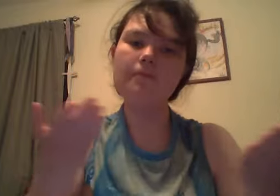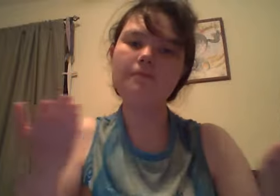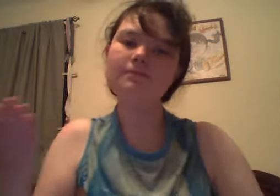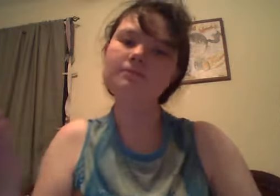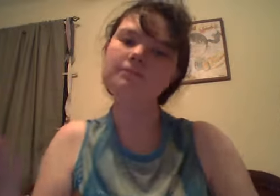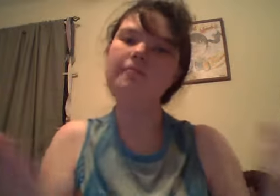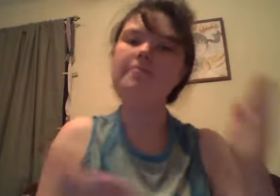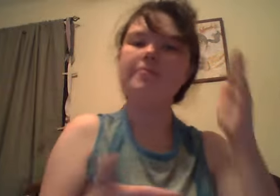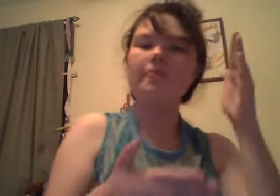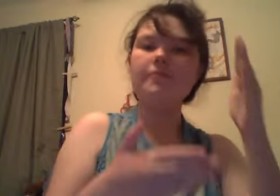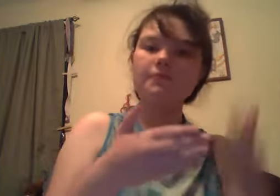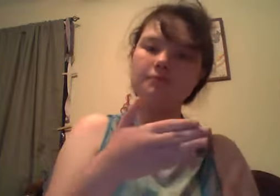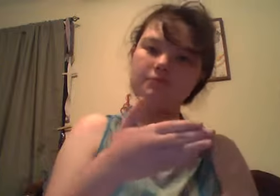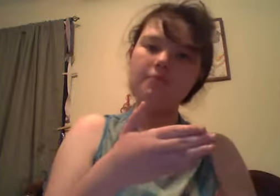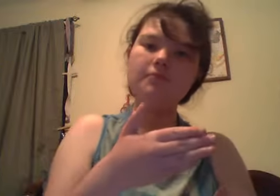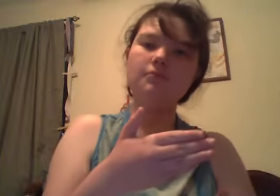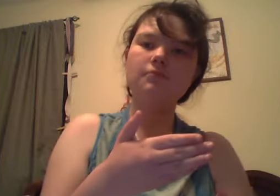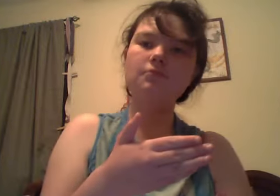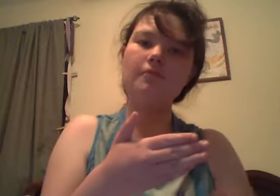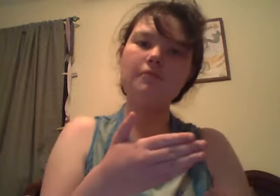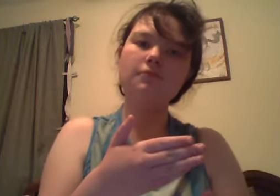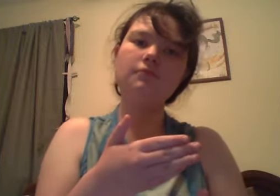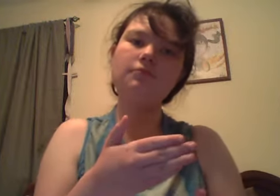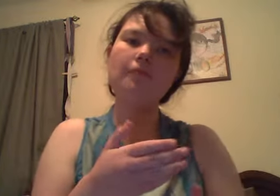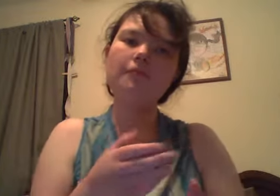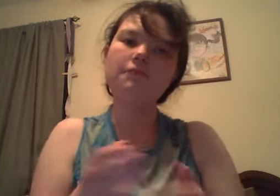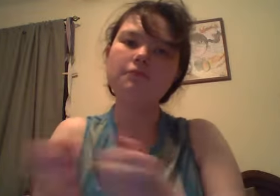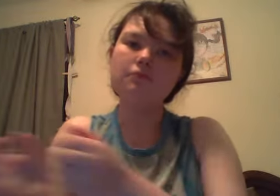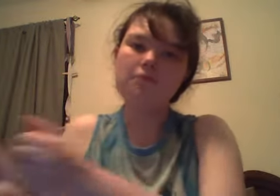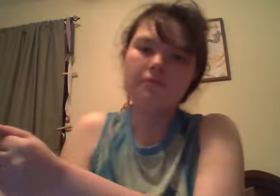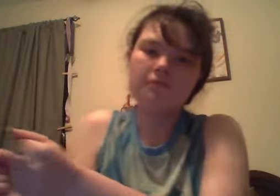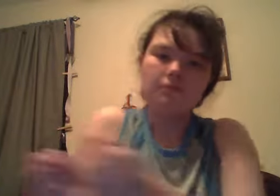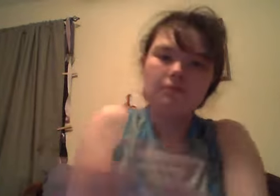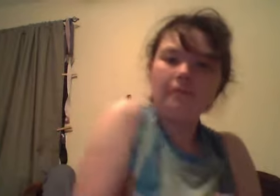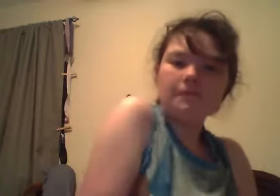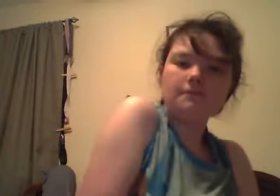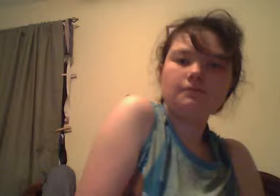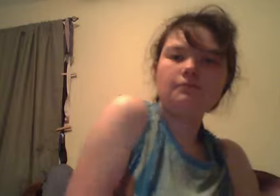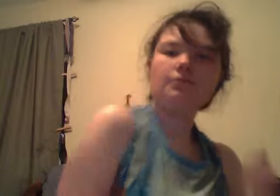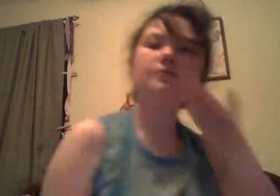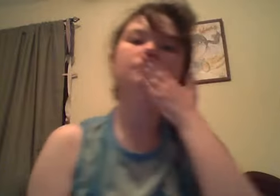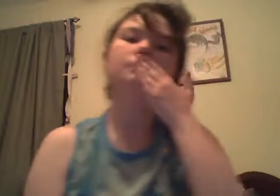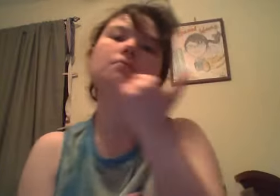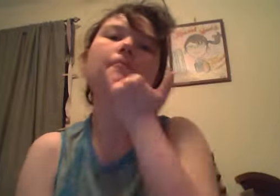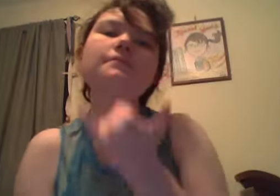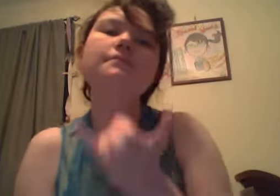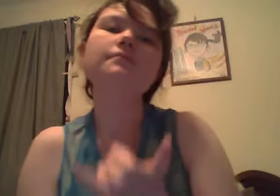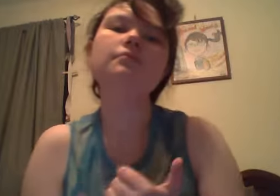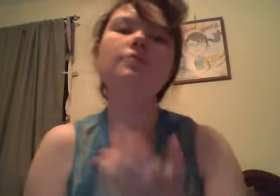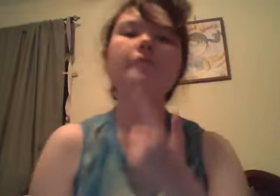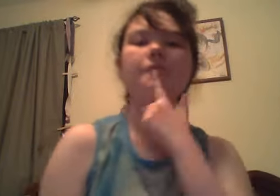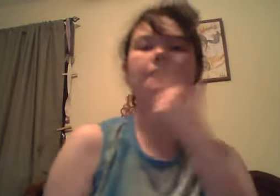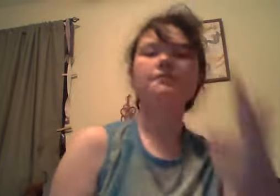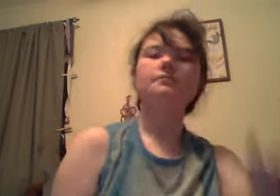You're here to the end Don't put me aside when something ain't right Don't put me